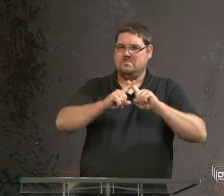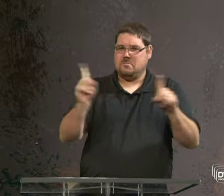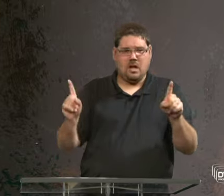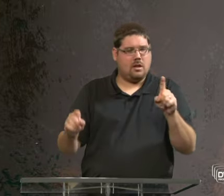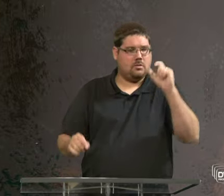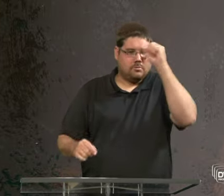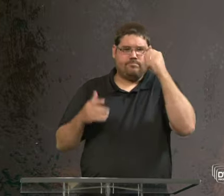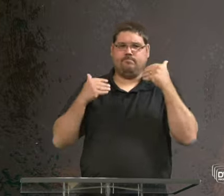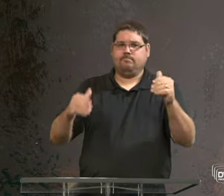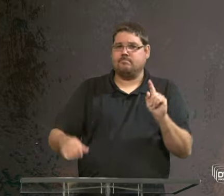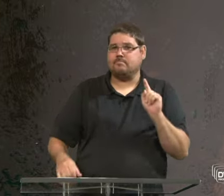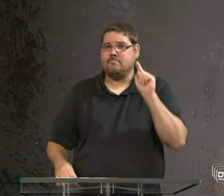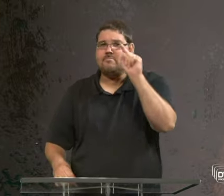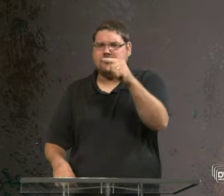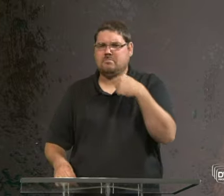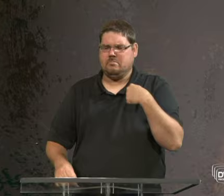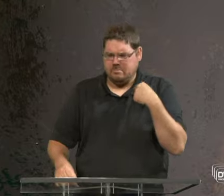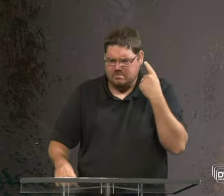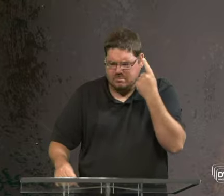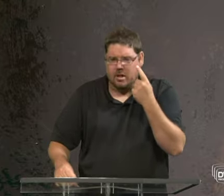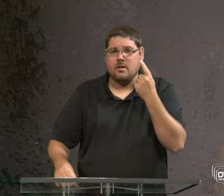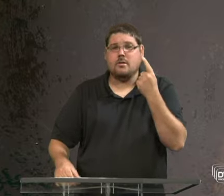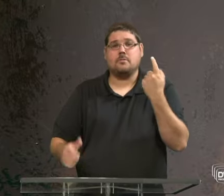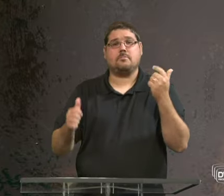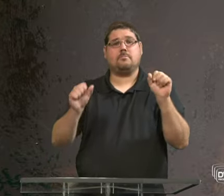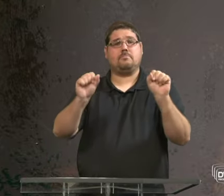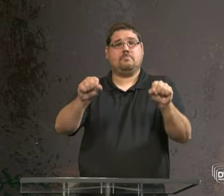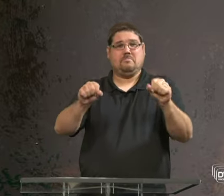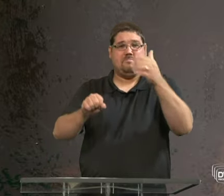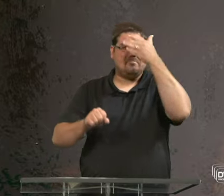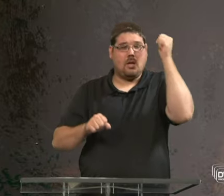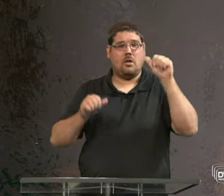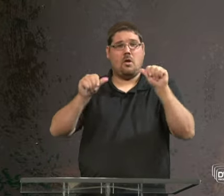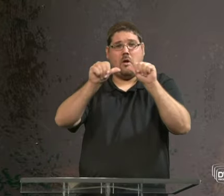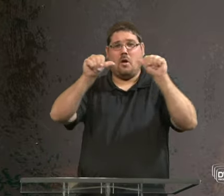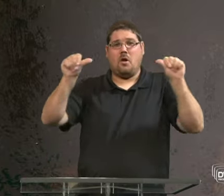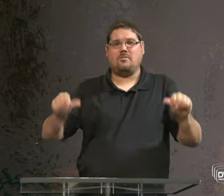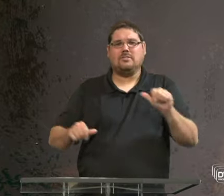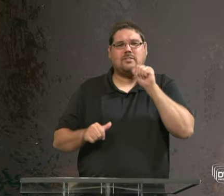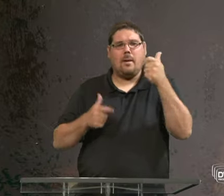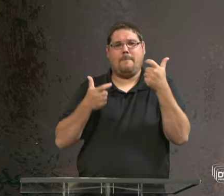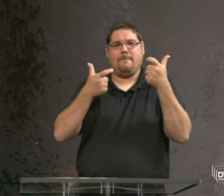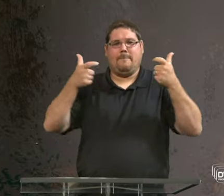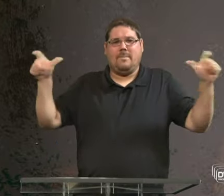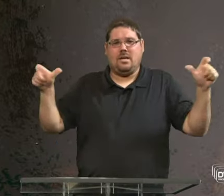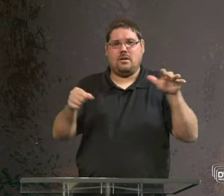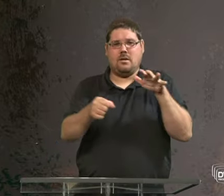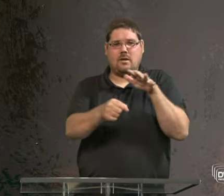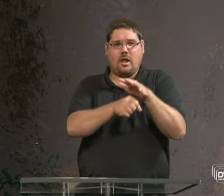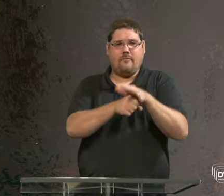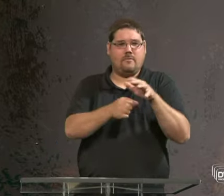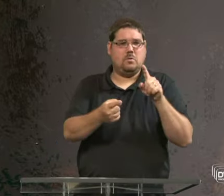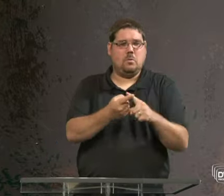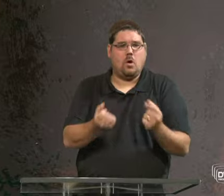And that was located in Jerusalem. But Solomon decided to go to another place to offer. And